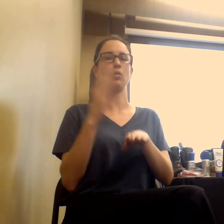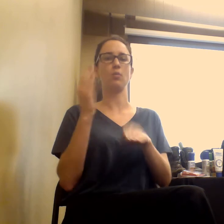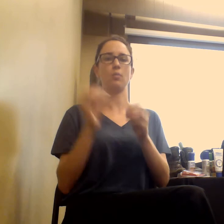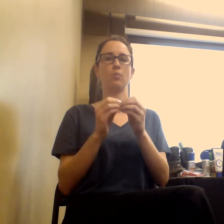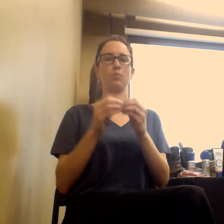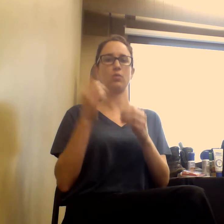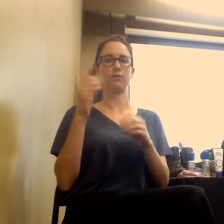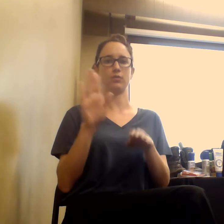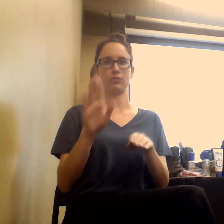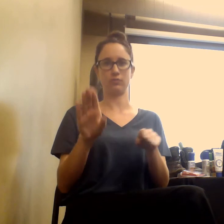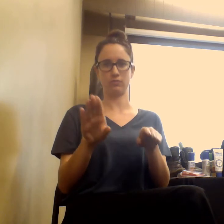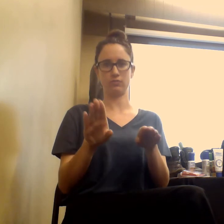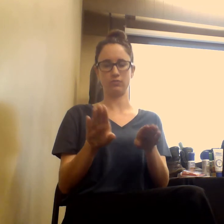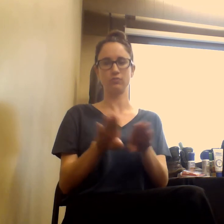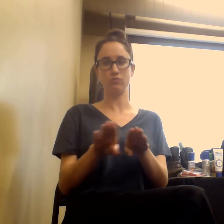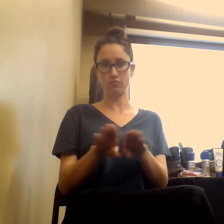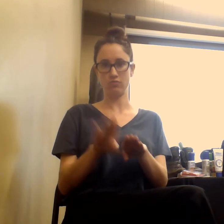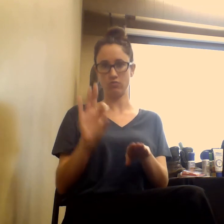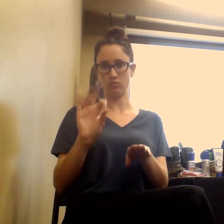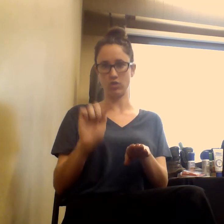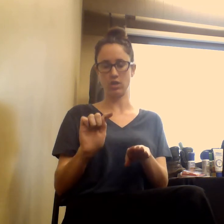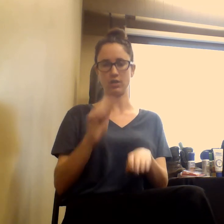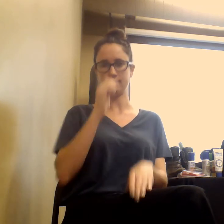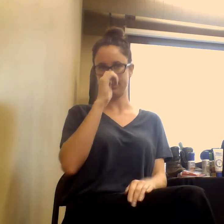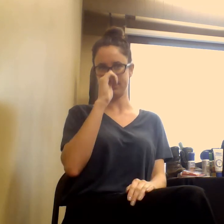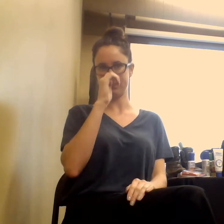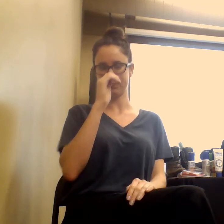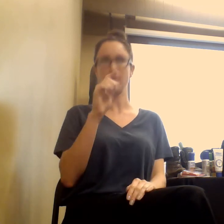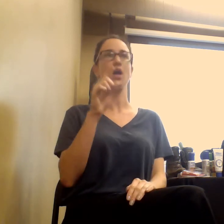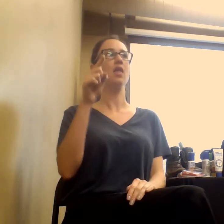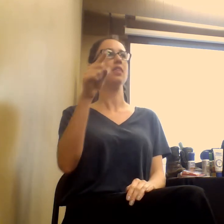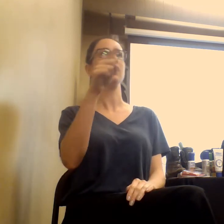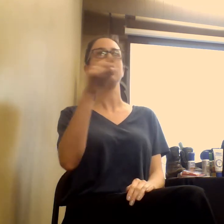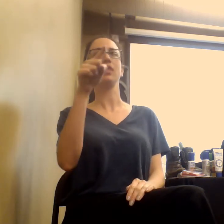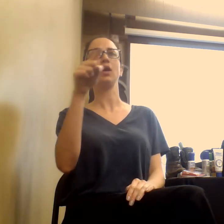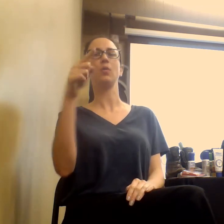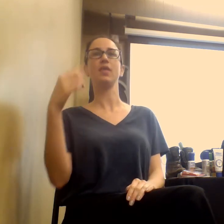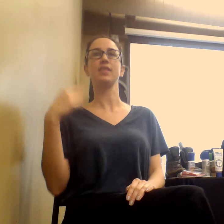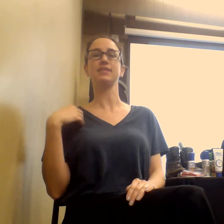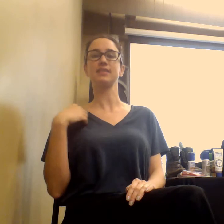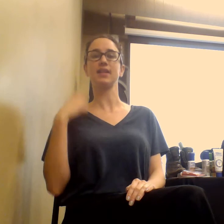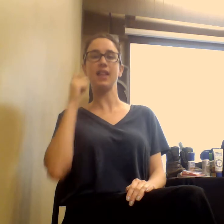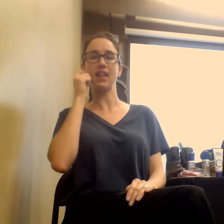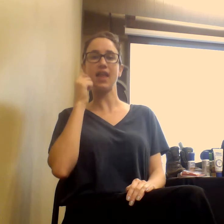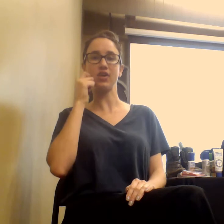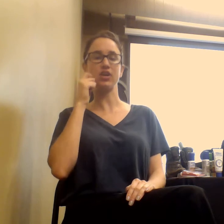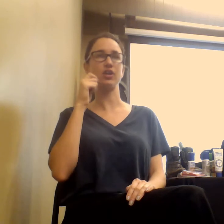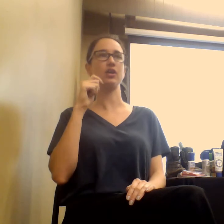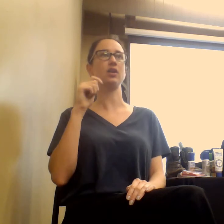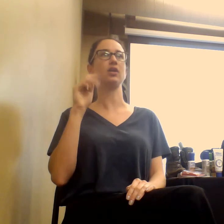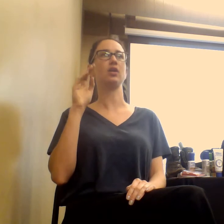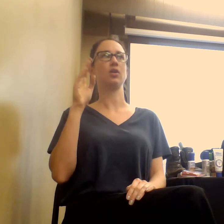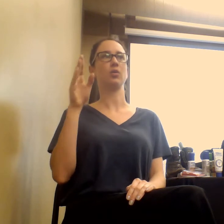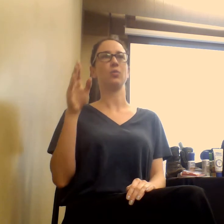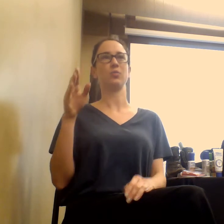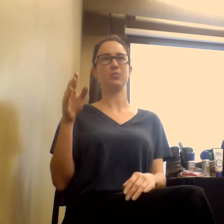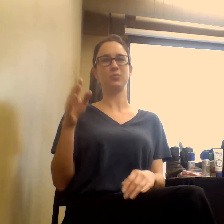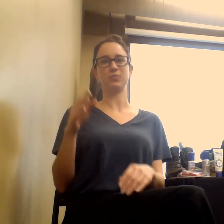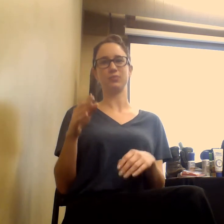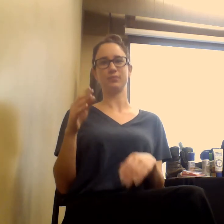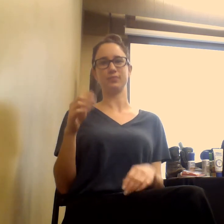take longer to break in. That's something to consider. I can't tell you how many people come in here and say, I'm leaving to Kilimanjaro on